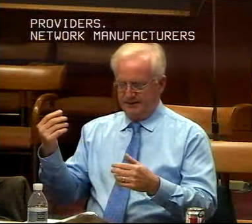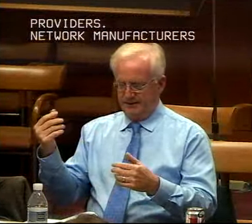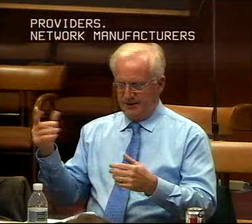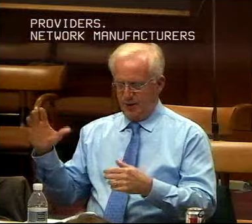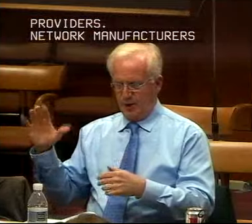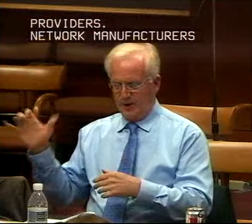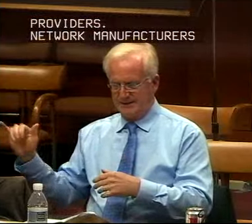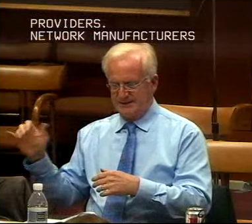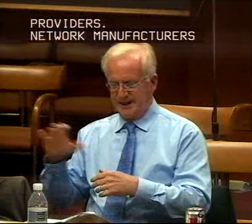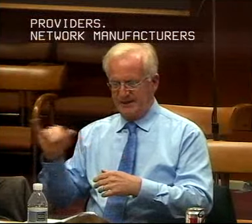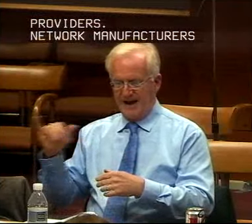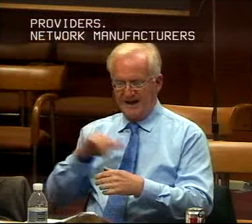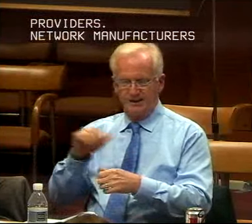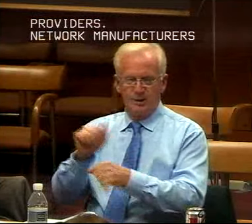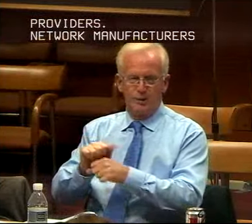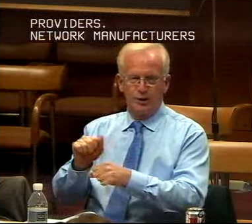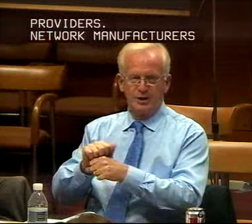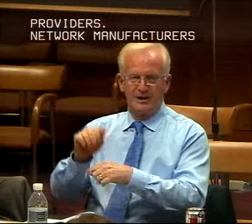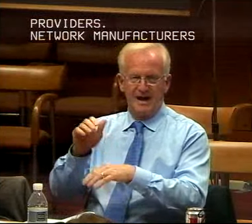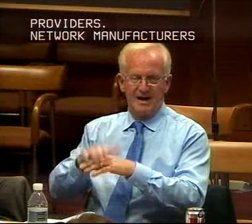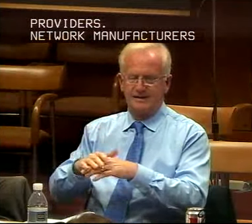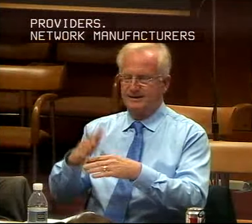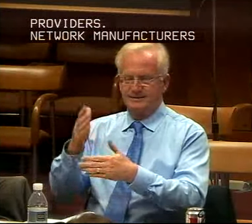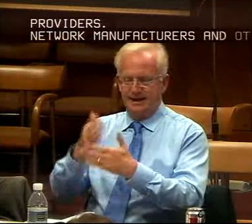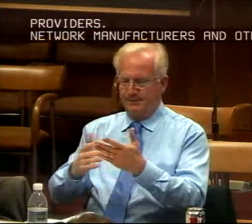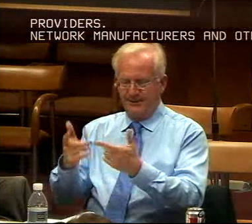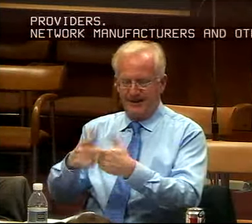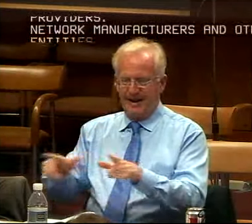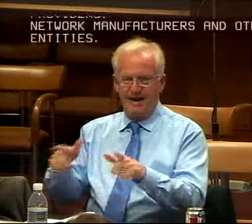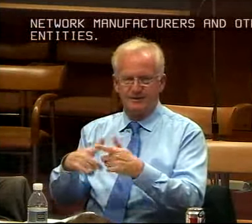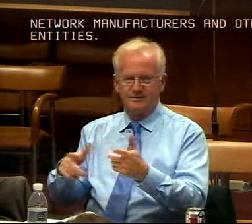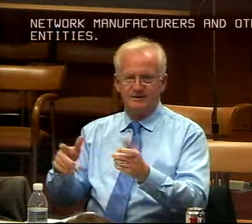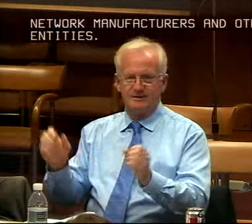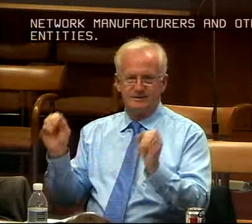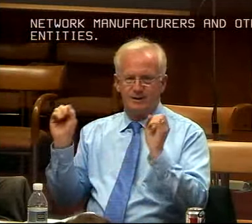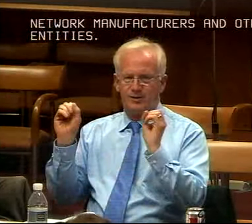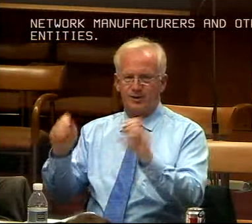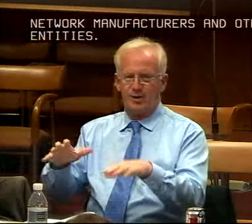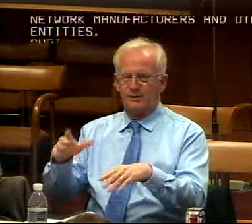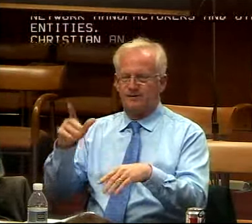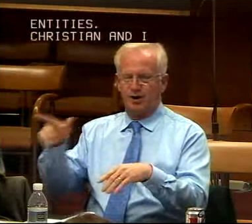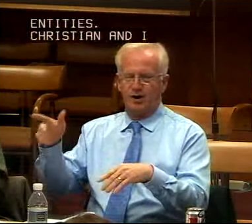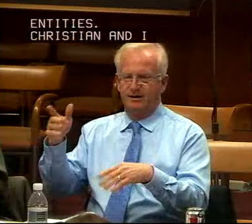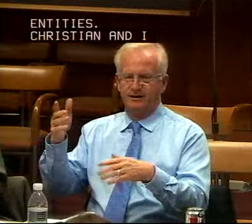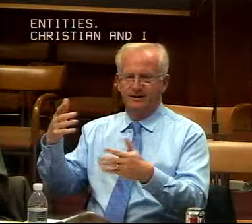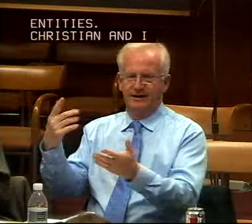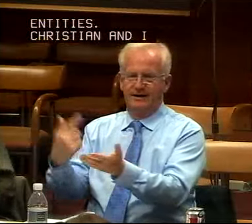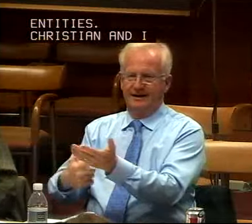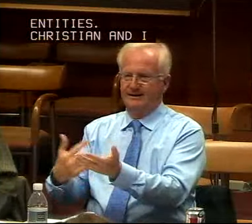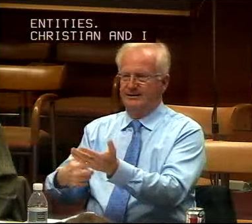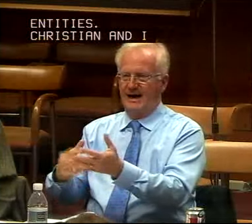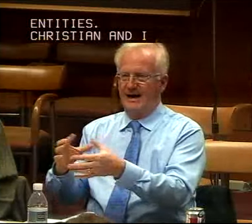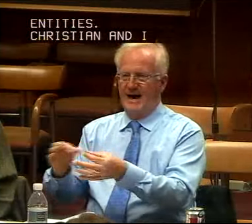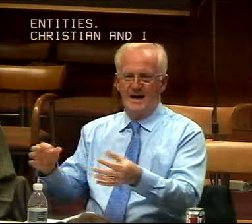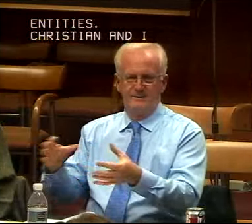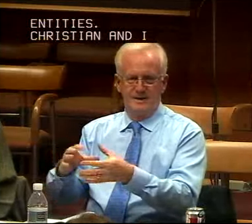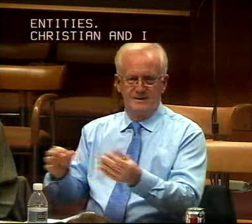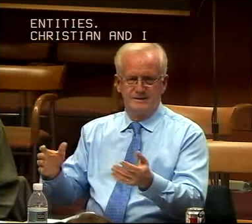other entities. Christian and I had worked on some of the language, and we kind of tossed it out there